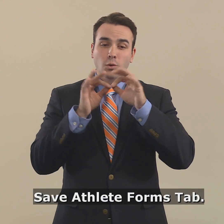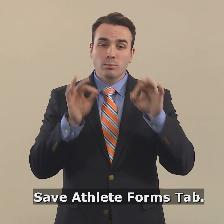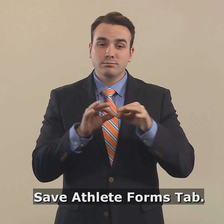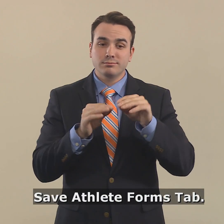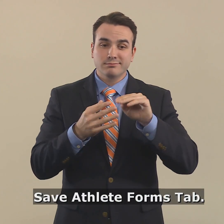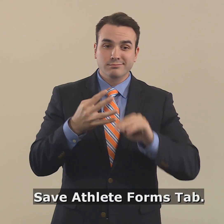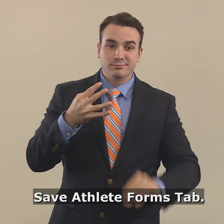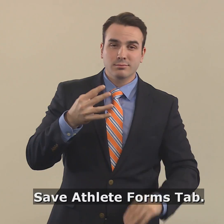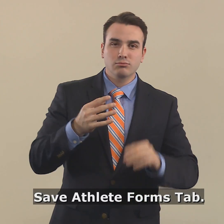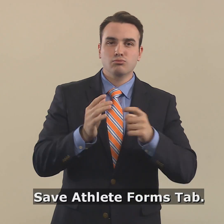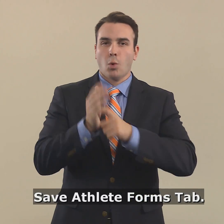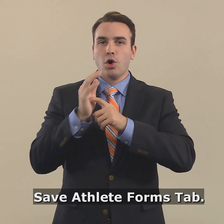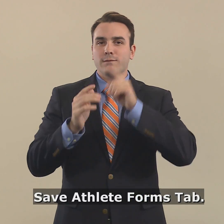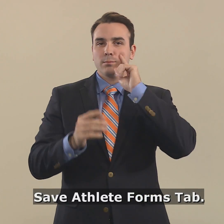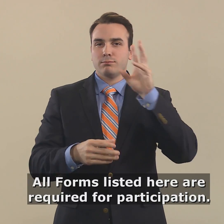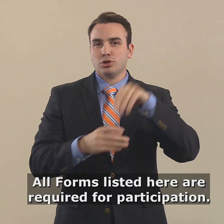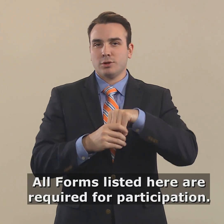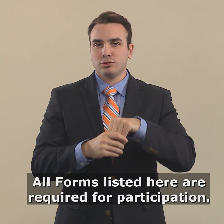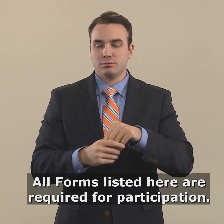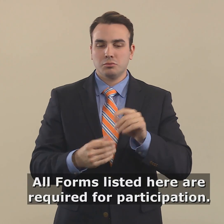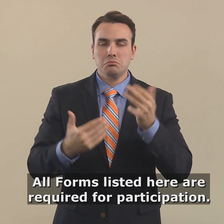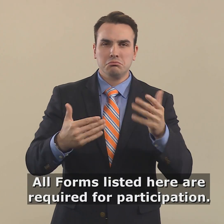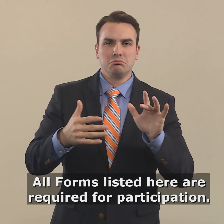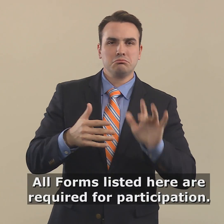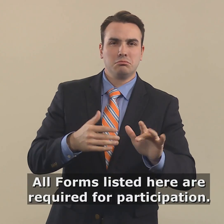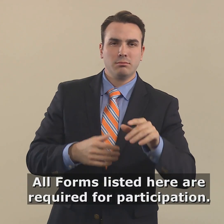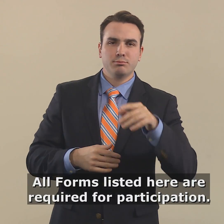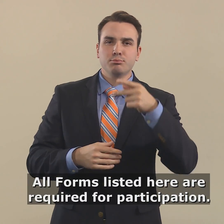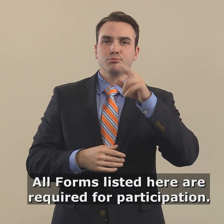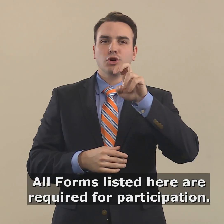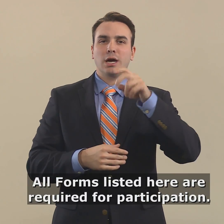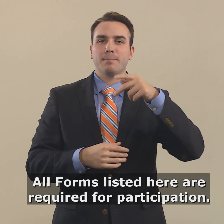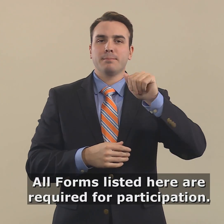tab. All forms listed here are required for participation.